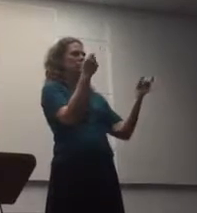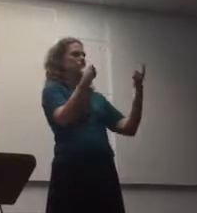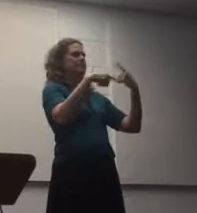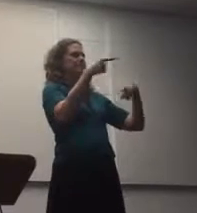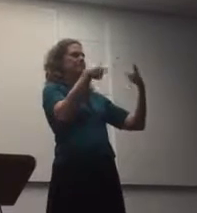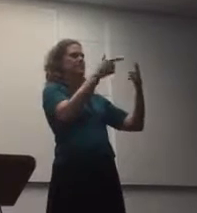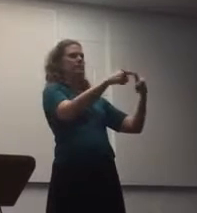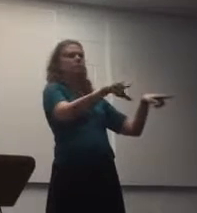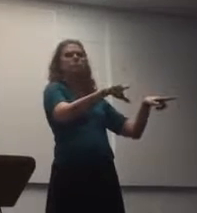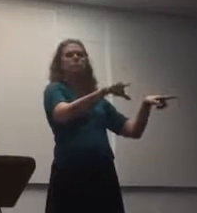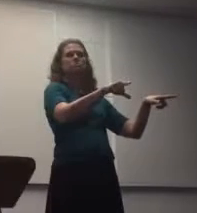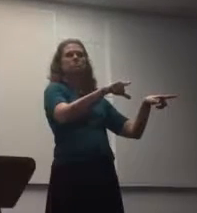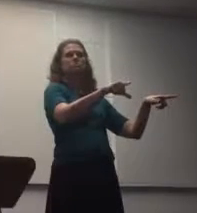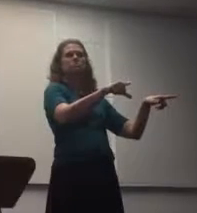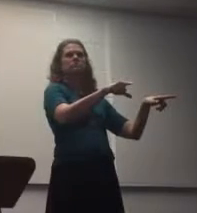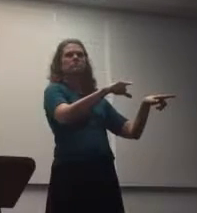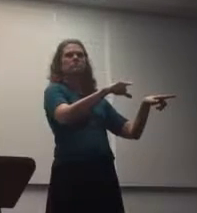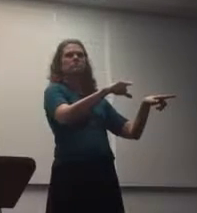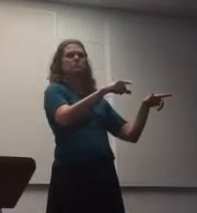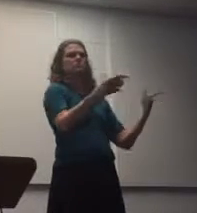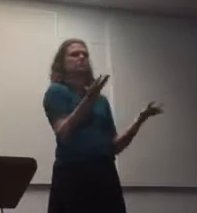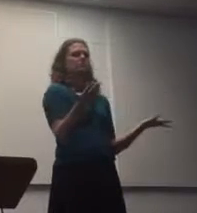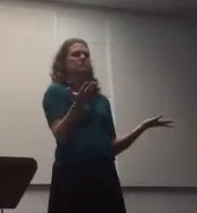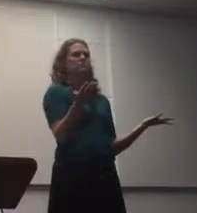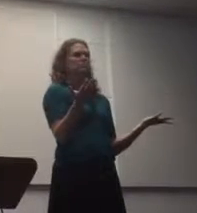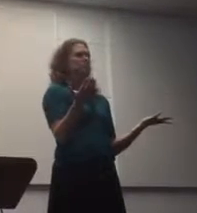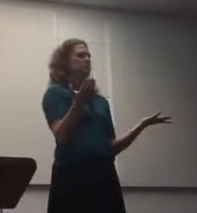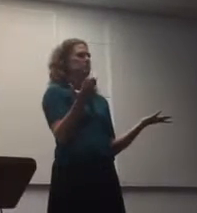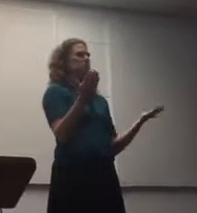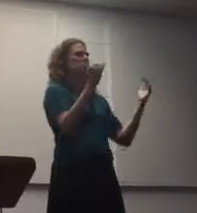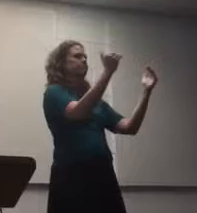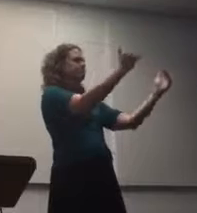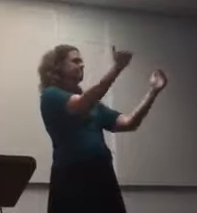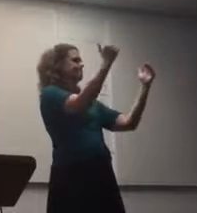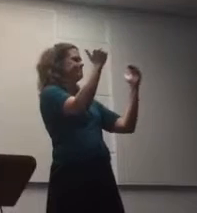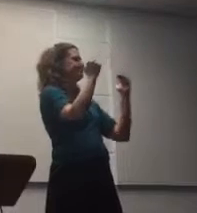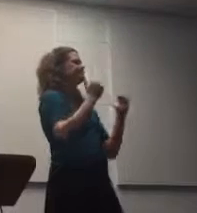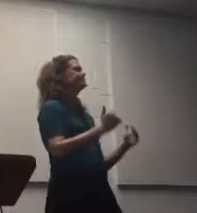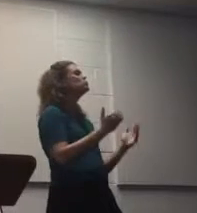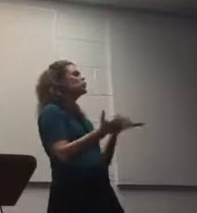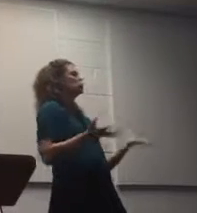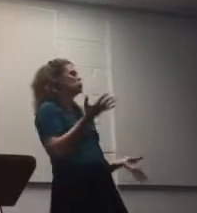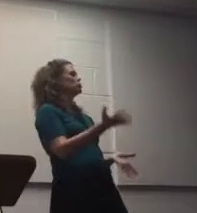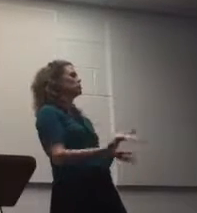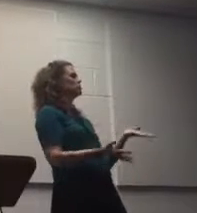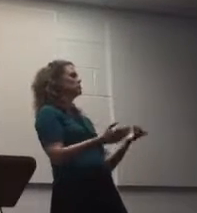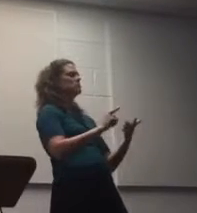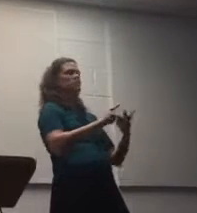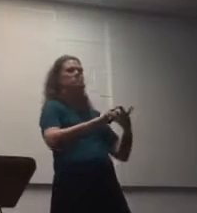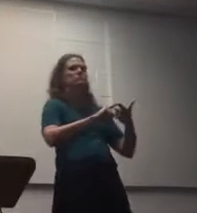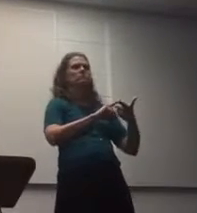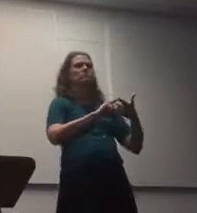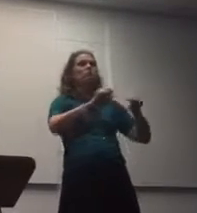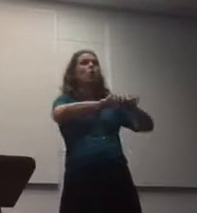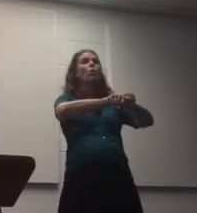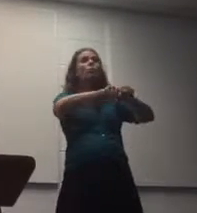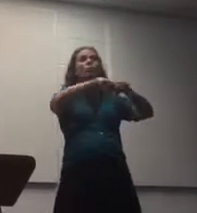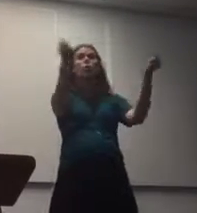how hearing people described sign language. It was gestural, it